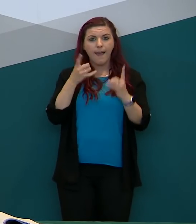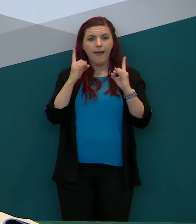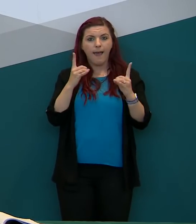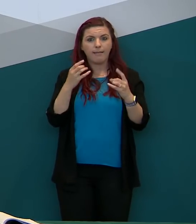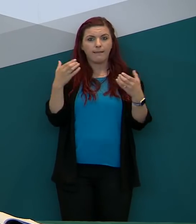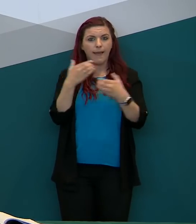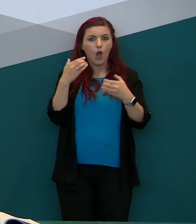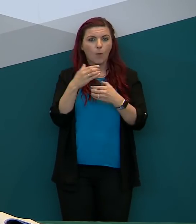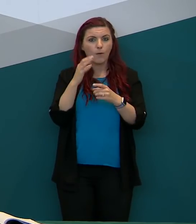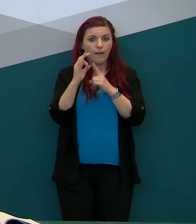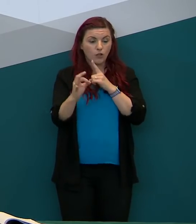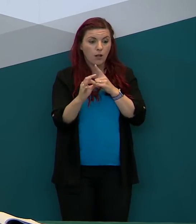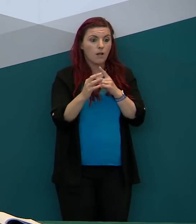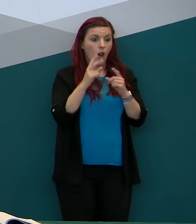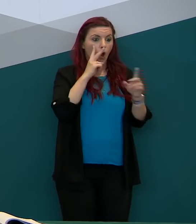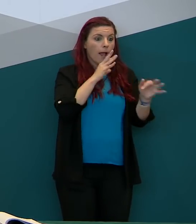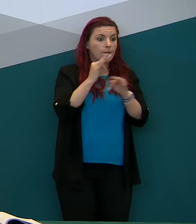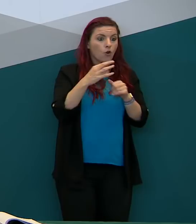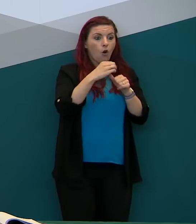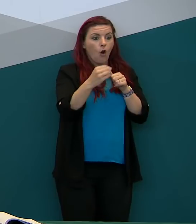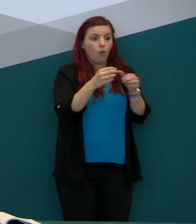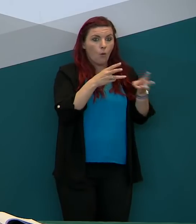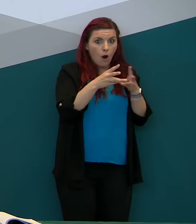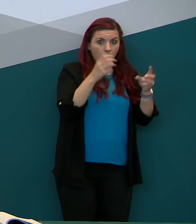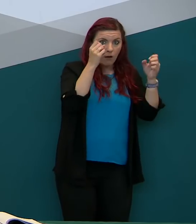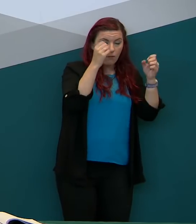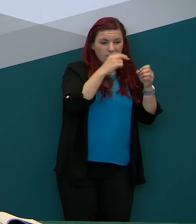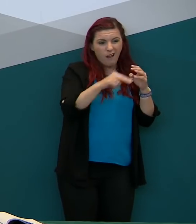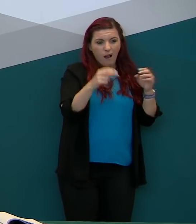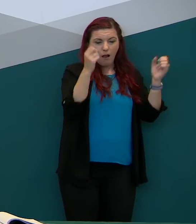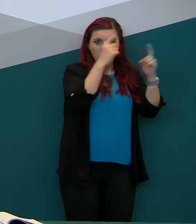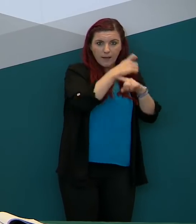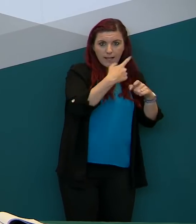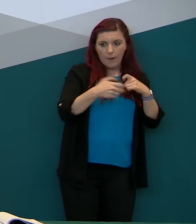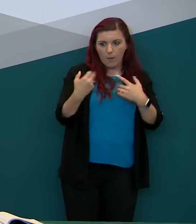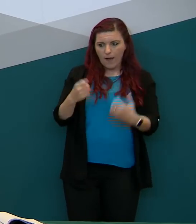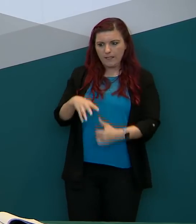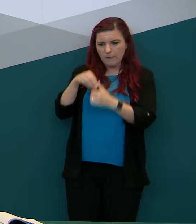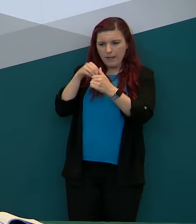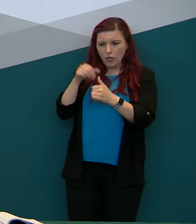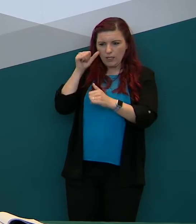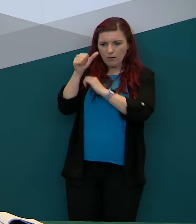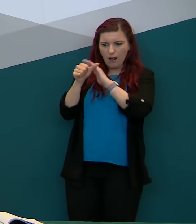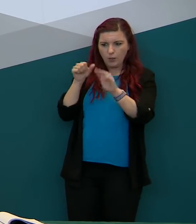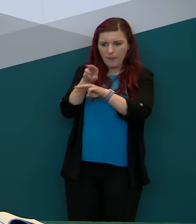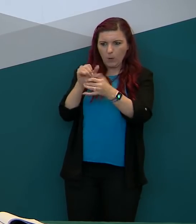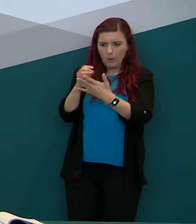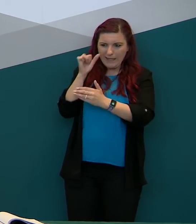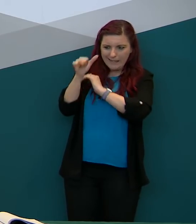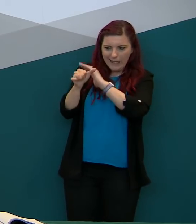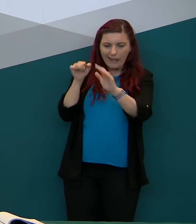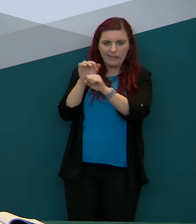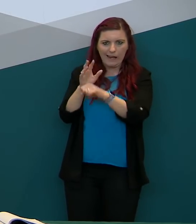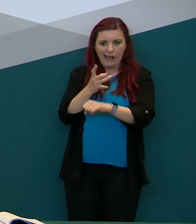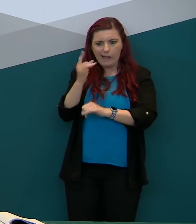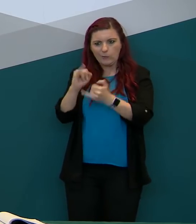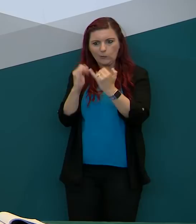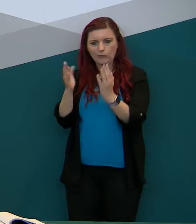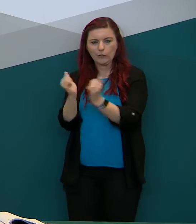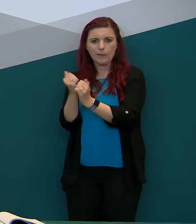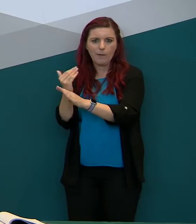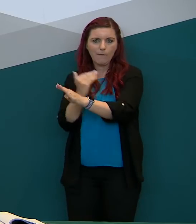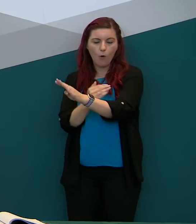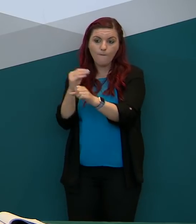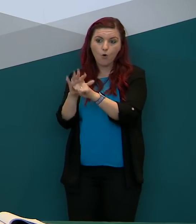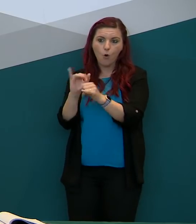out that less complex work. But I certainly wouldn't be comfortable, given the degree of specialty and knowledge required, of having anybody other than public health